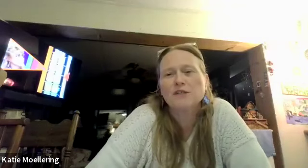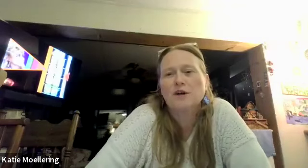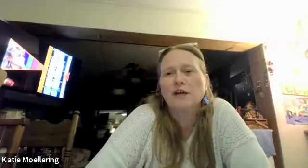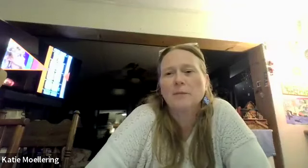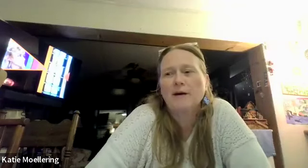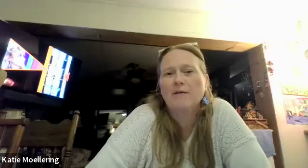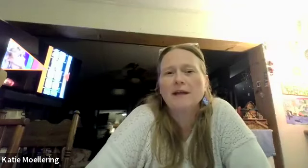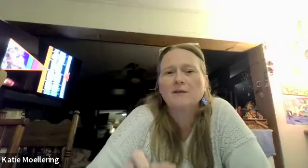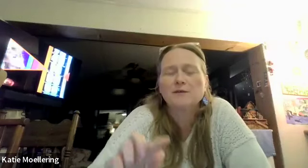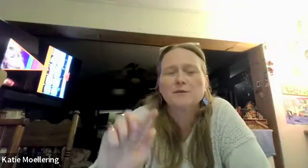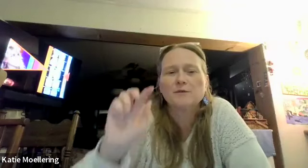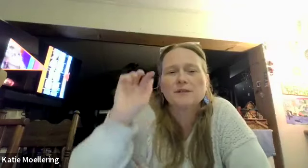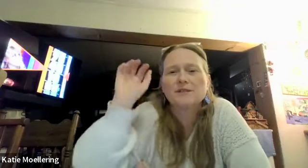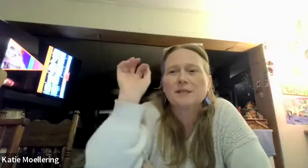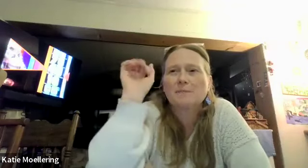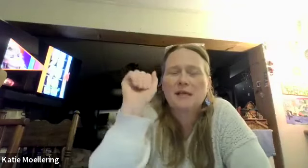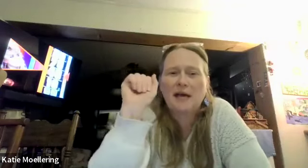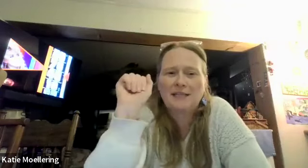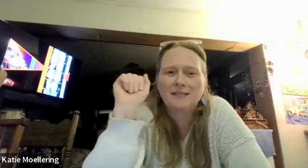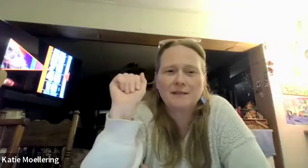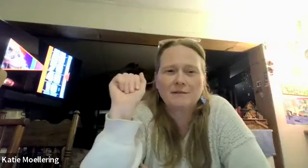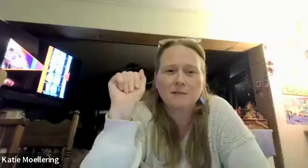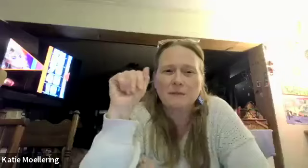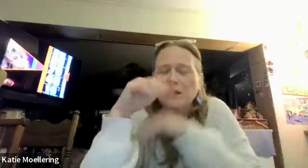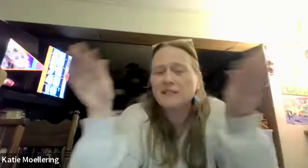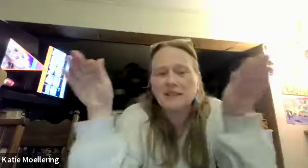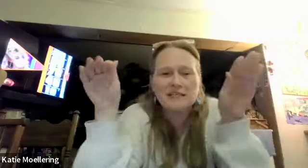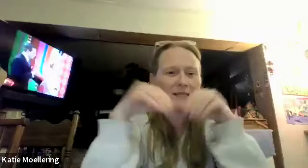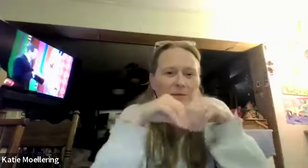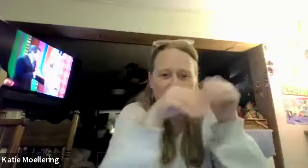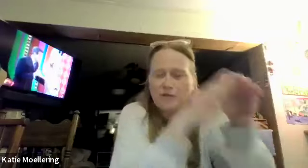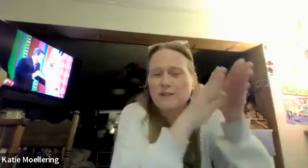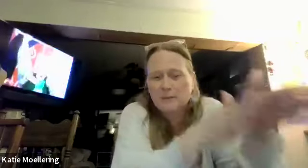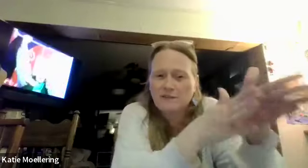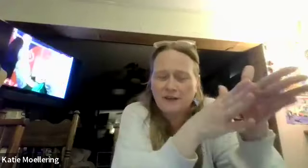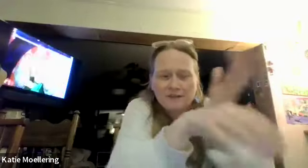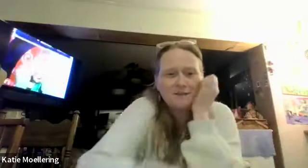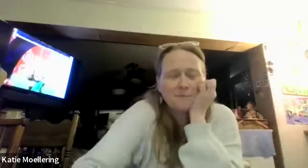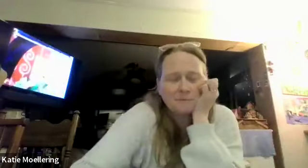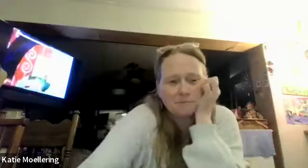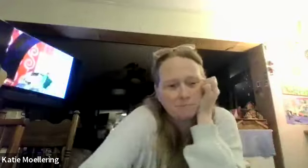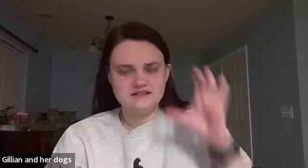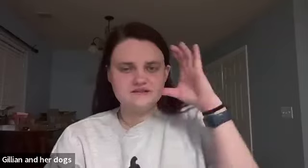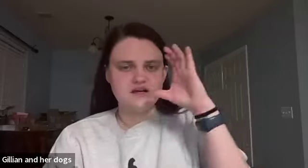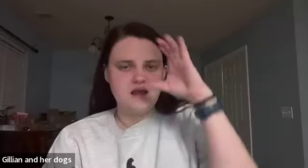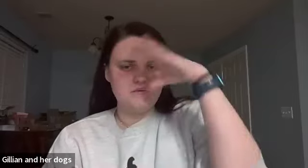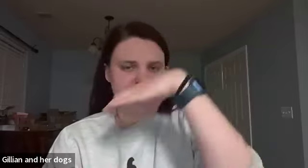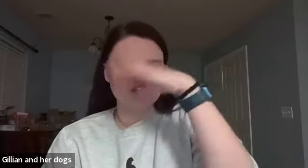started talking about how some signs can mean lots of things and some signs are very specific. Yeah, because I was talking about how with this